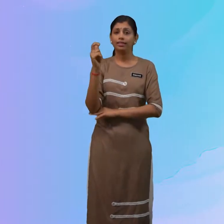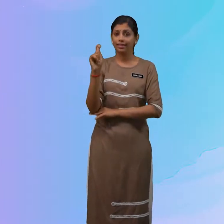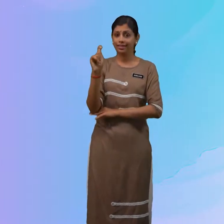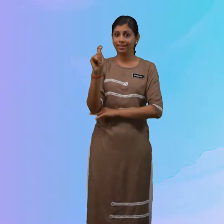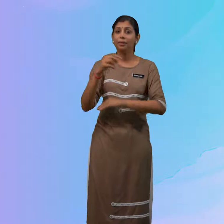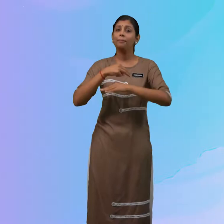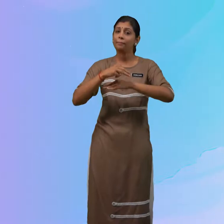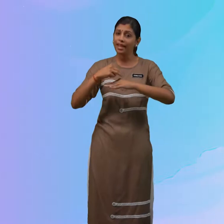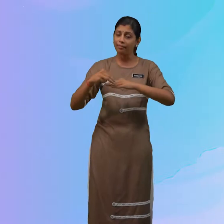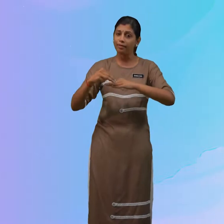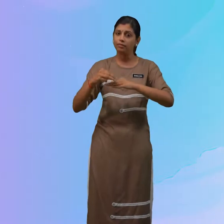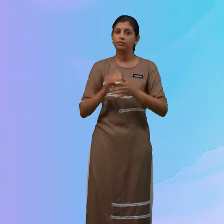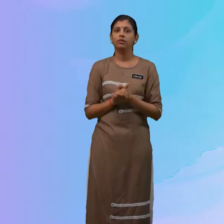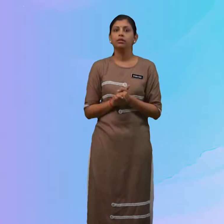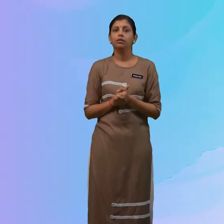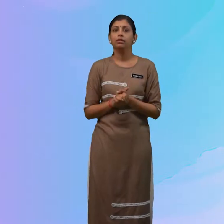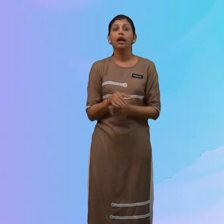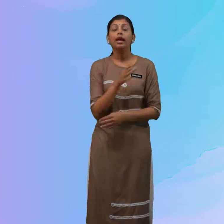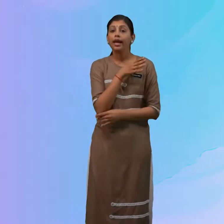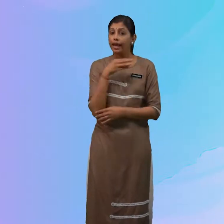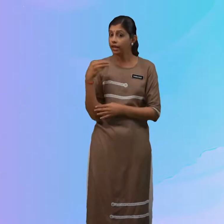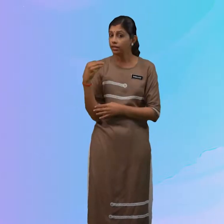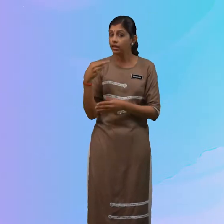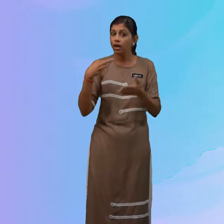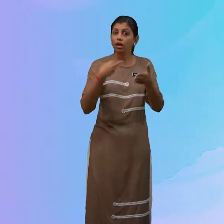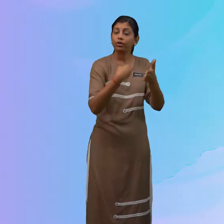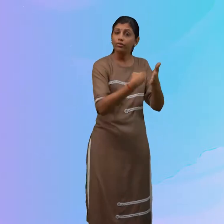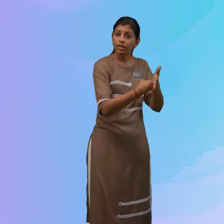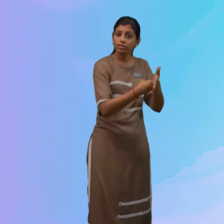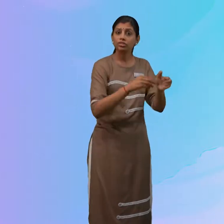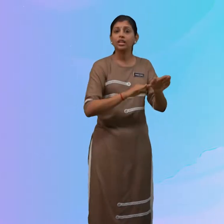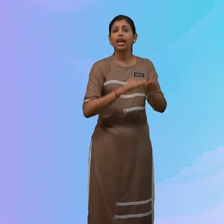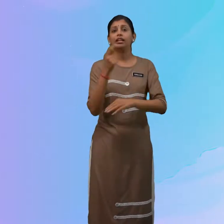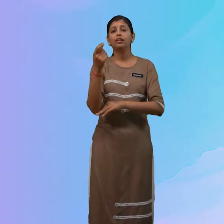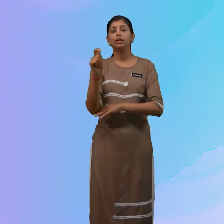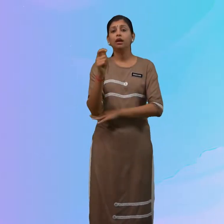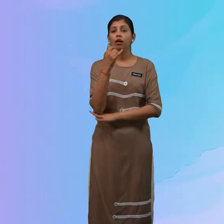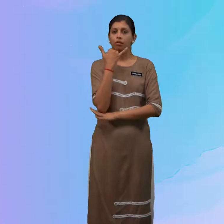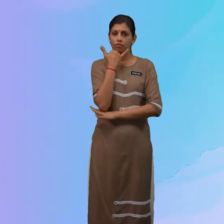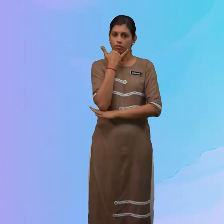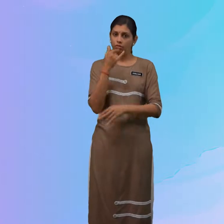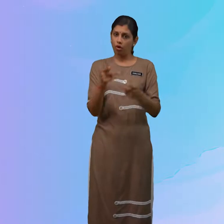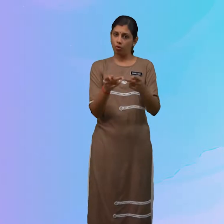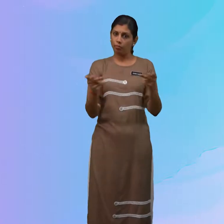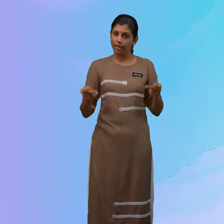the map and reach at the wrong